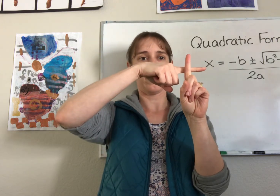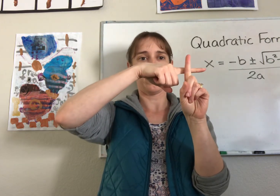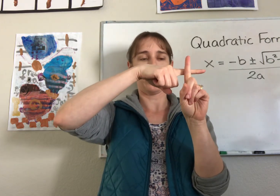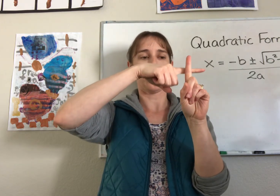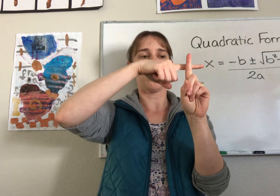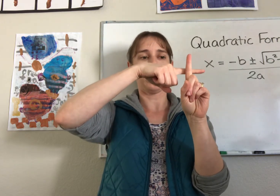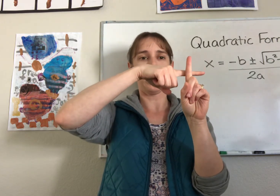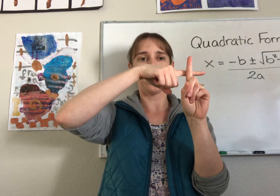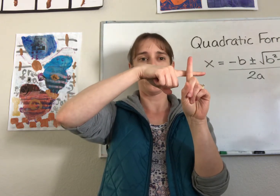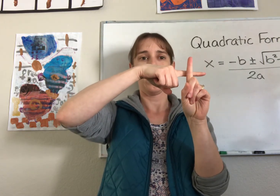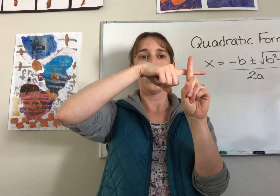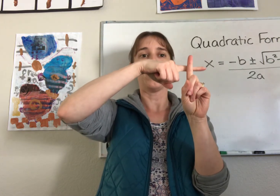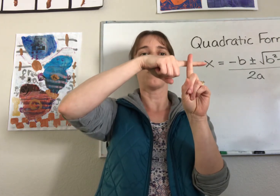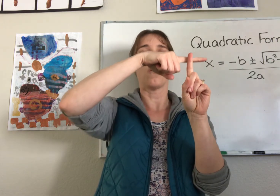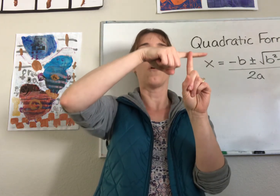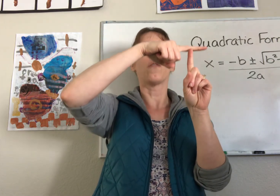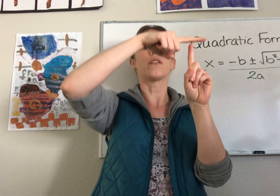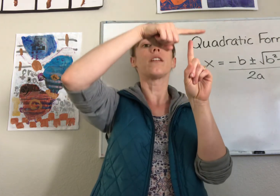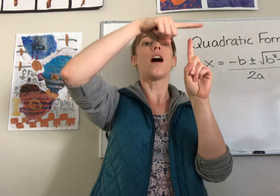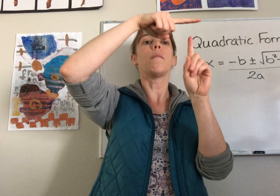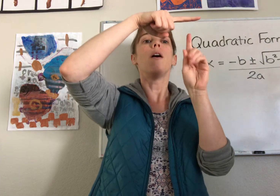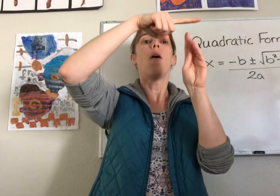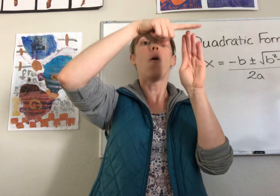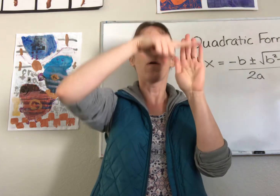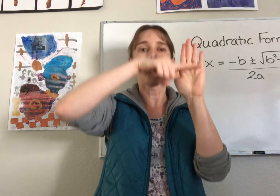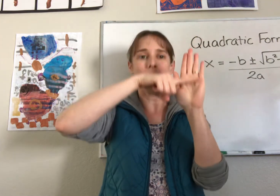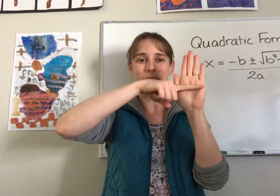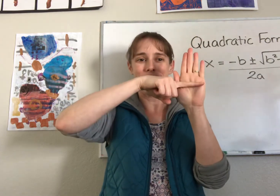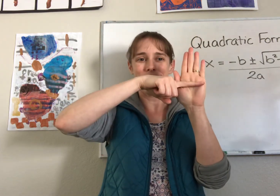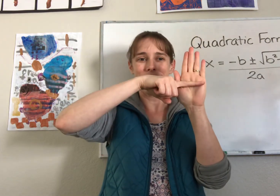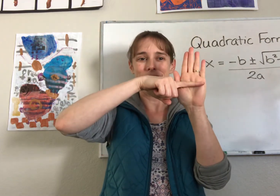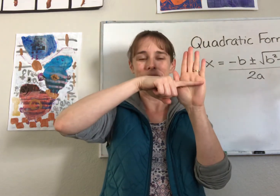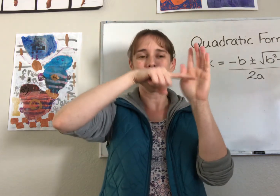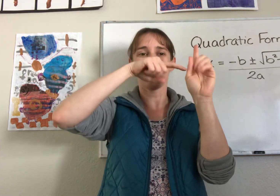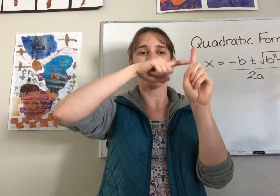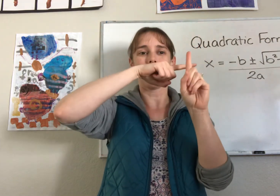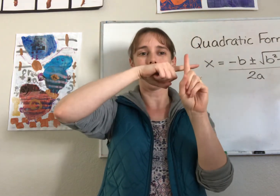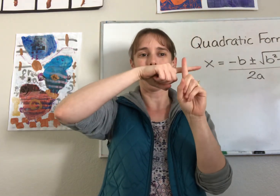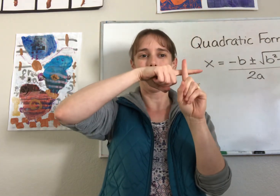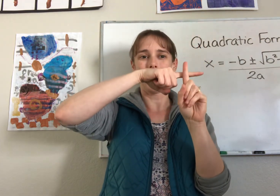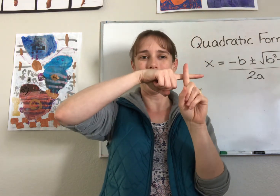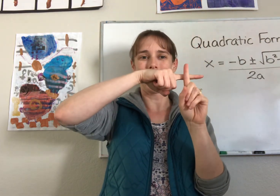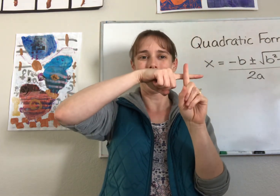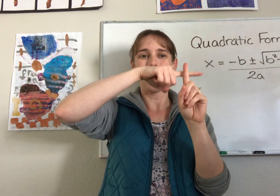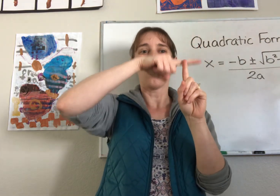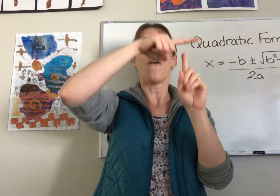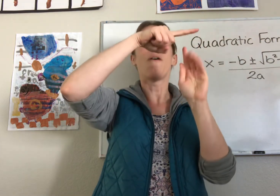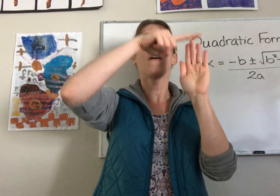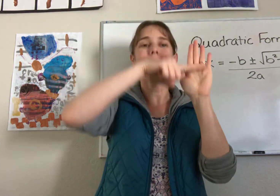So plus, and you go over the top, or minus. So let's do that again. Plus or